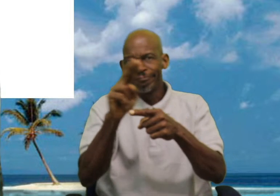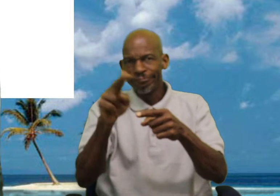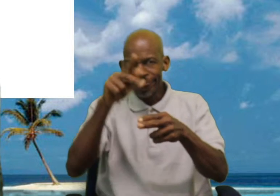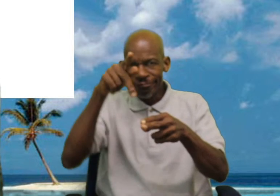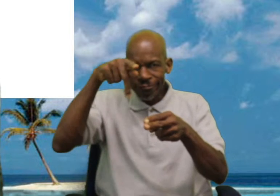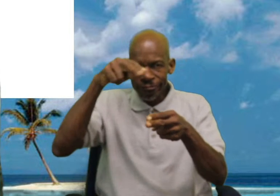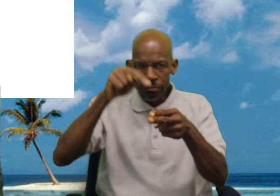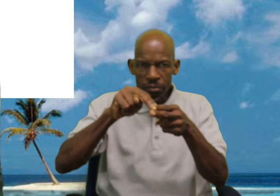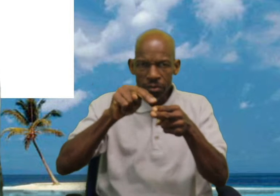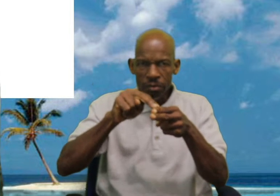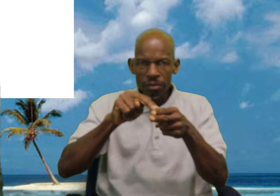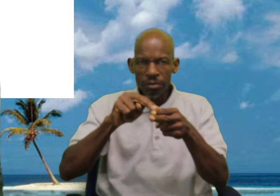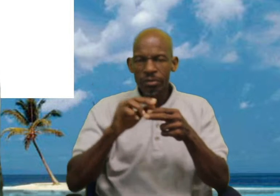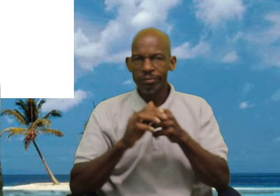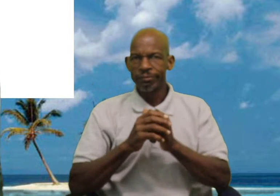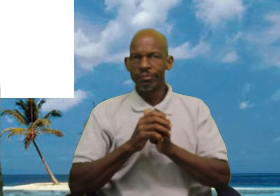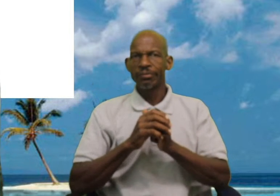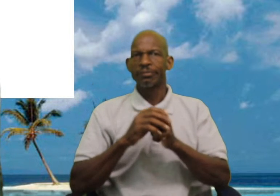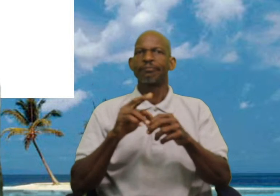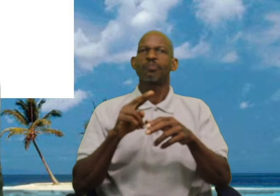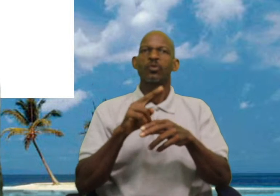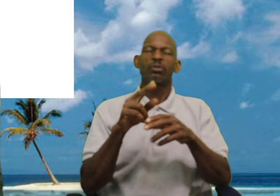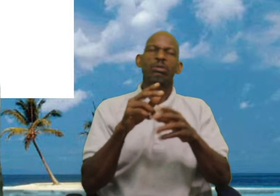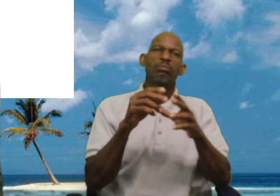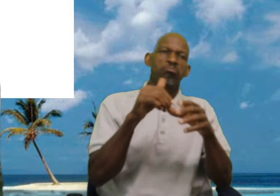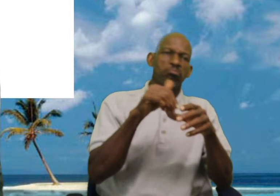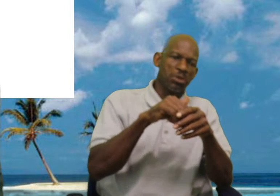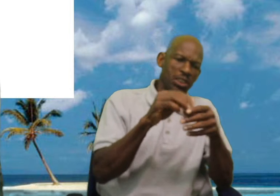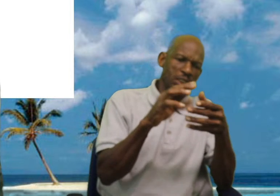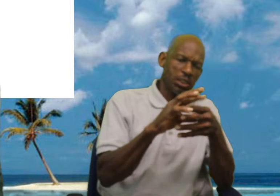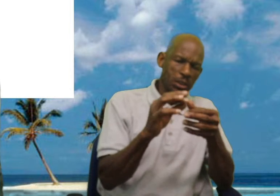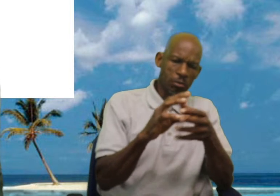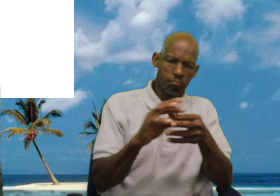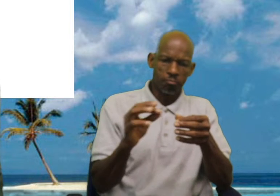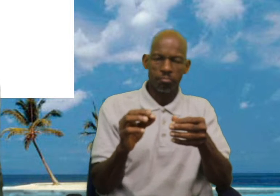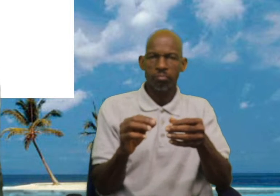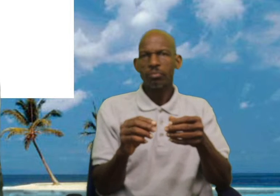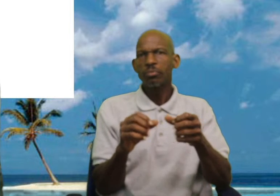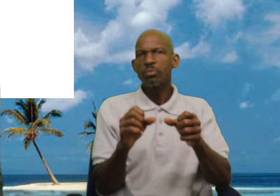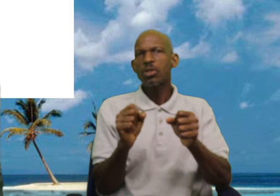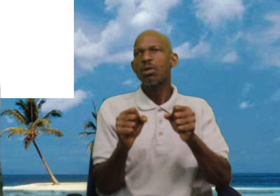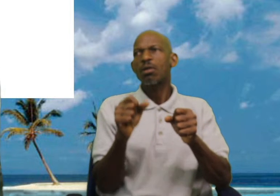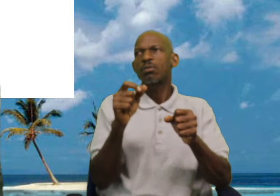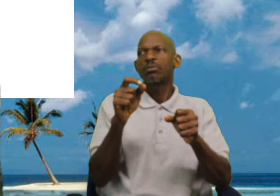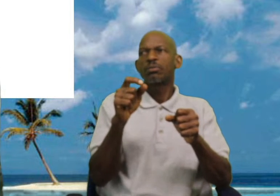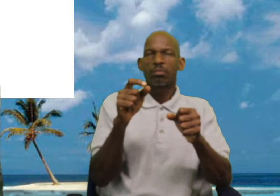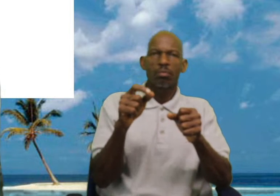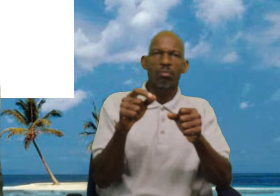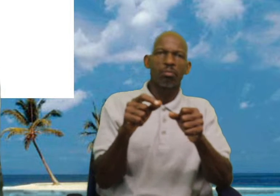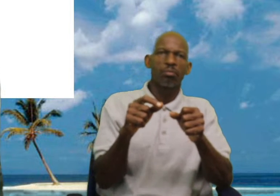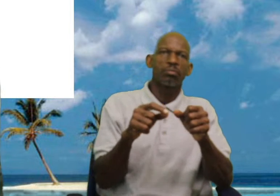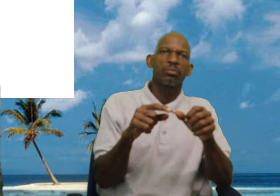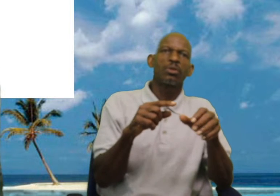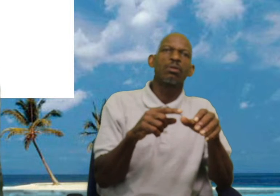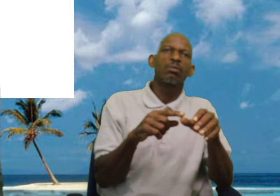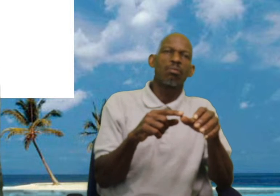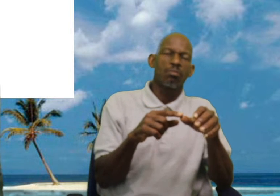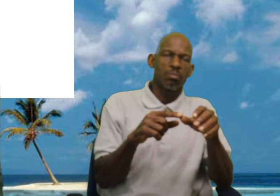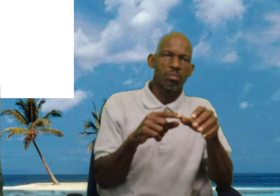so on. We use it in a group of sentences. So you must be introduced first to the